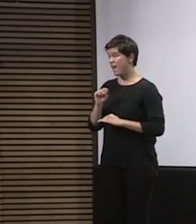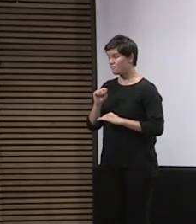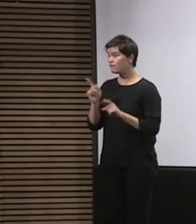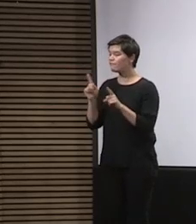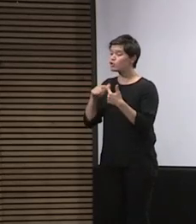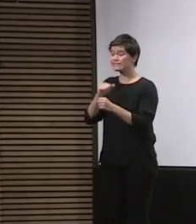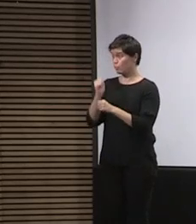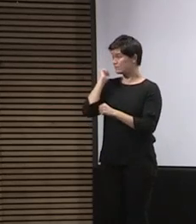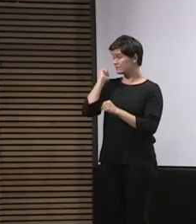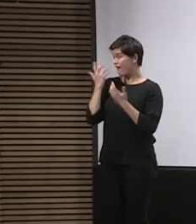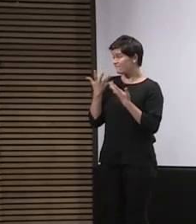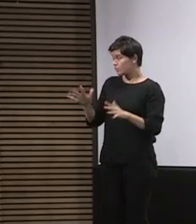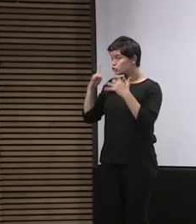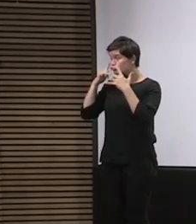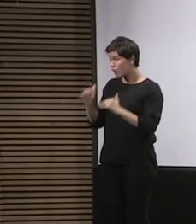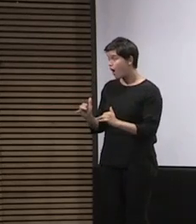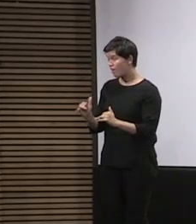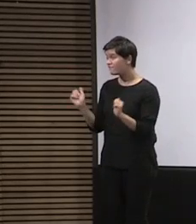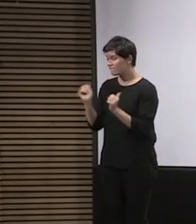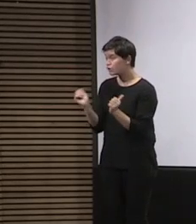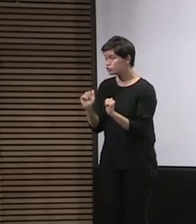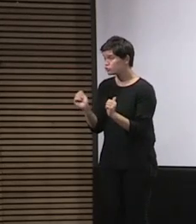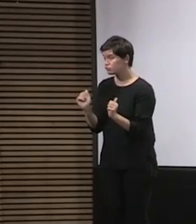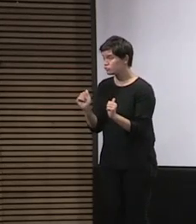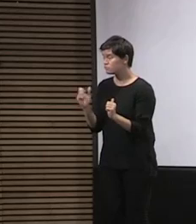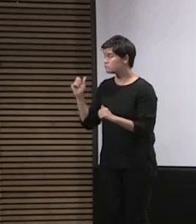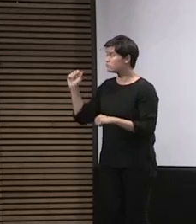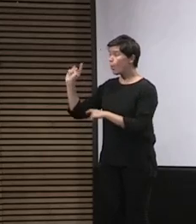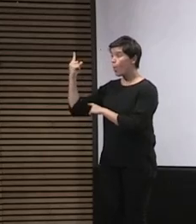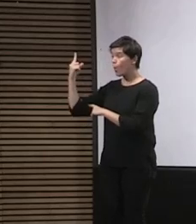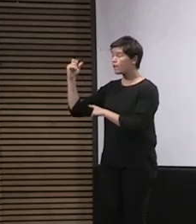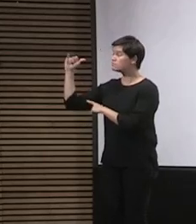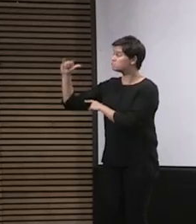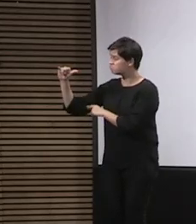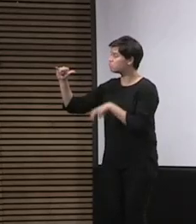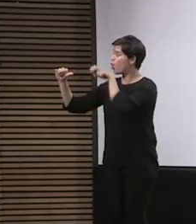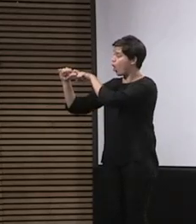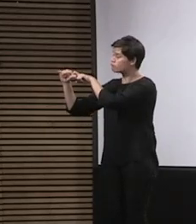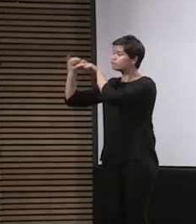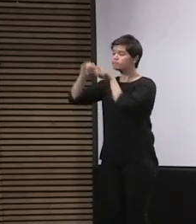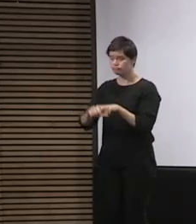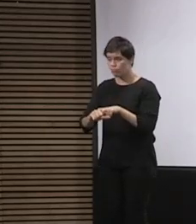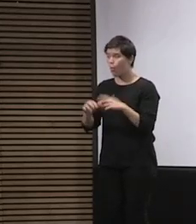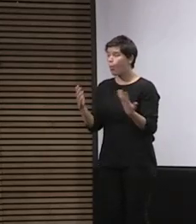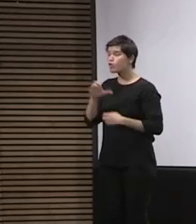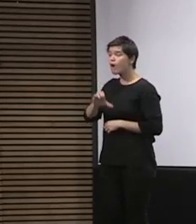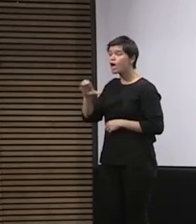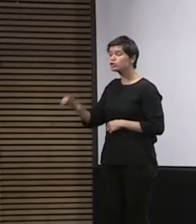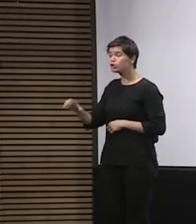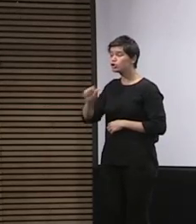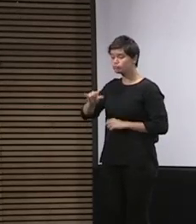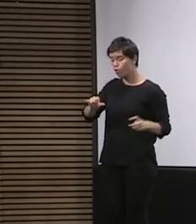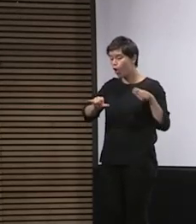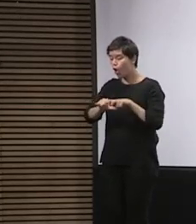terms of transferring people with hops into Wellington and Christchurch, but that's reliant on